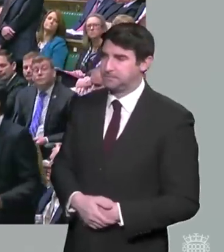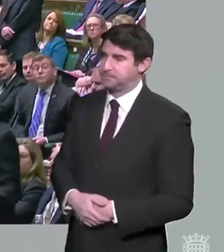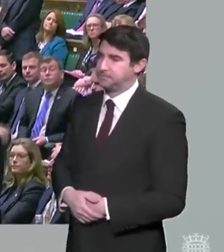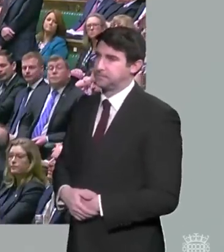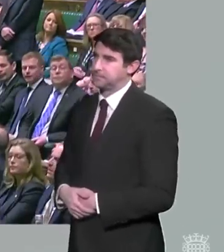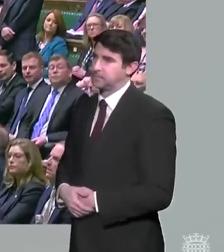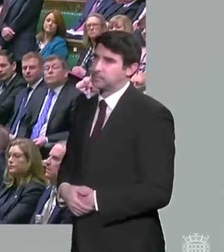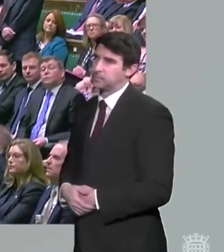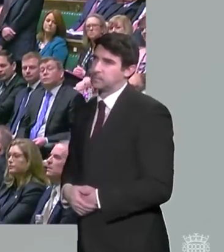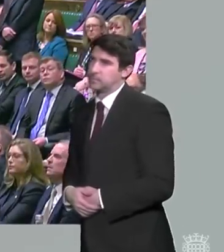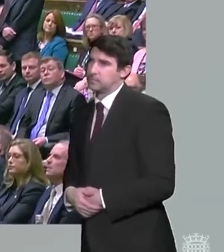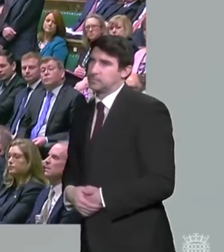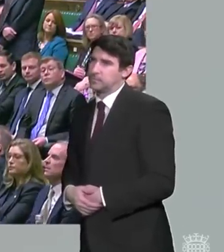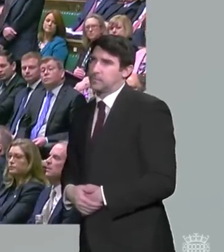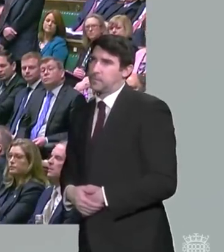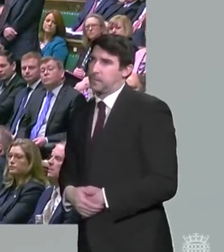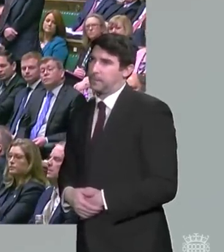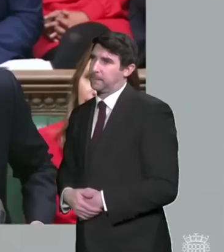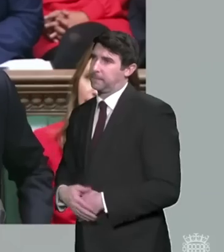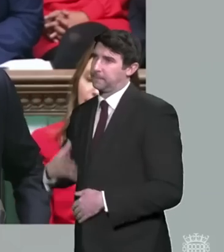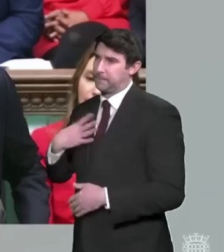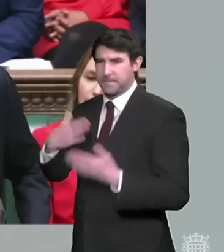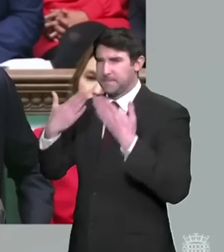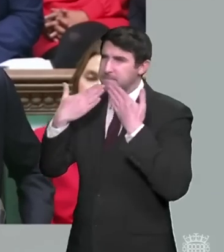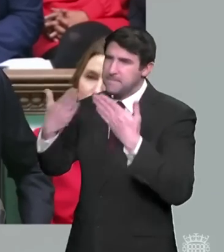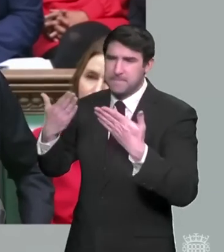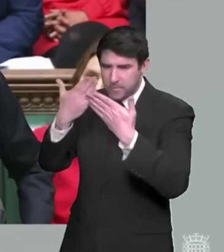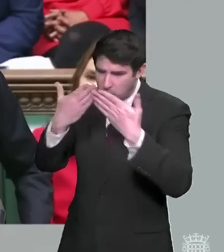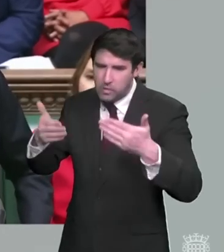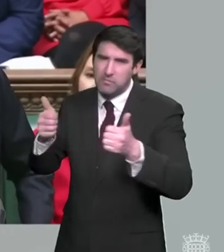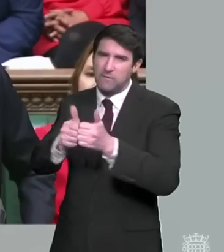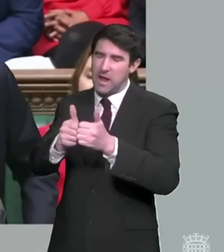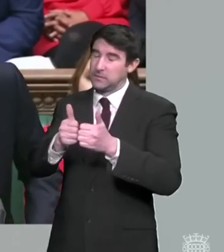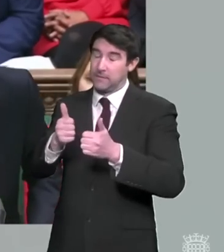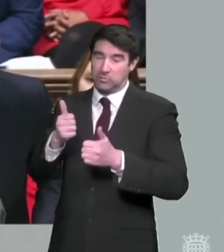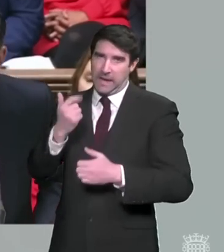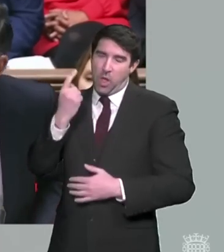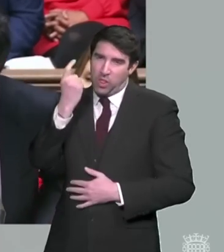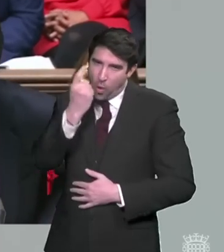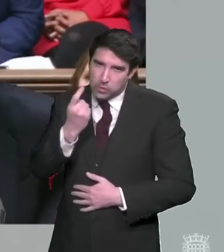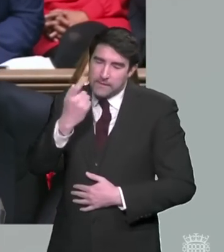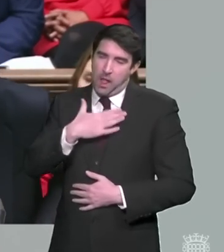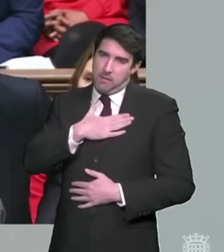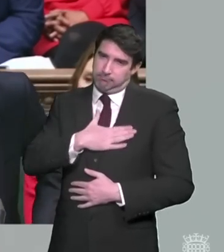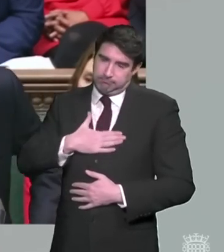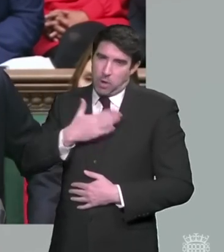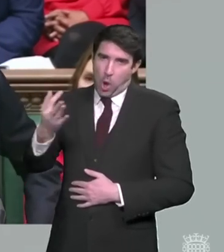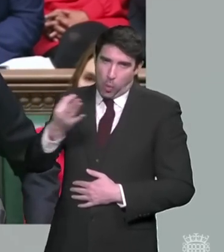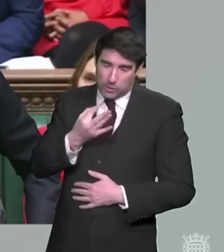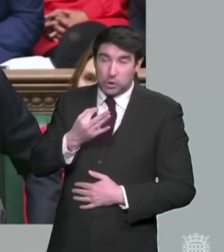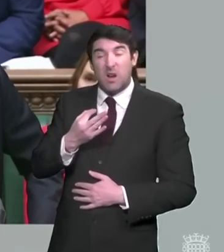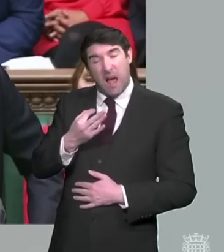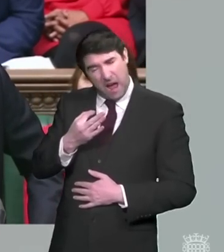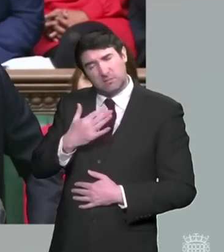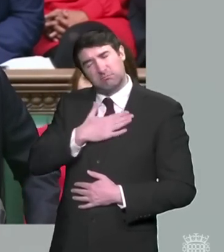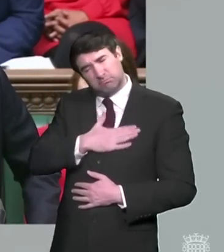Minister. Well, can I thank my honourable friend for his incredibly thoughtful question and express my sympathies to him on the loss of his